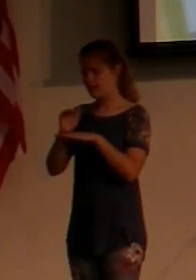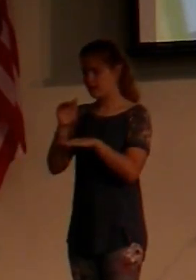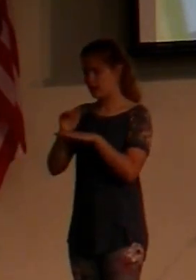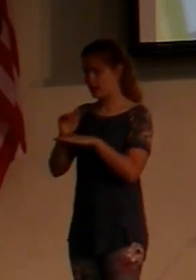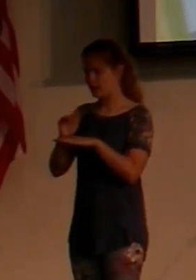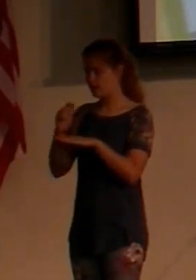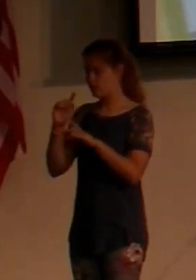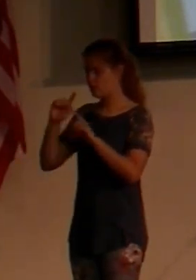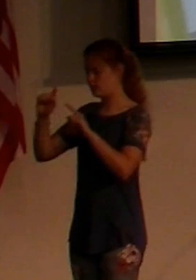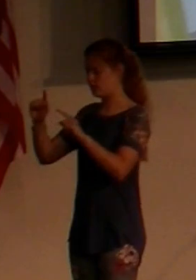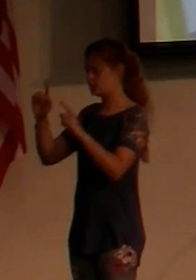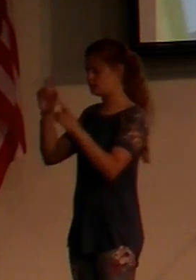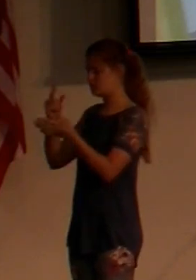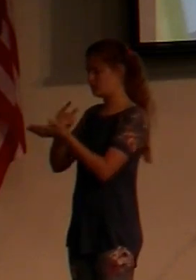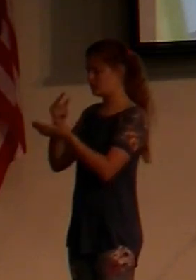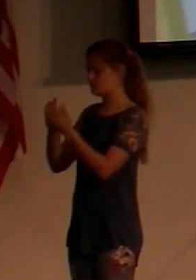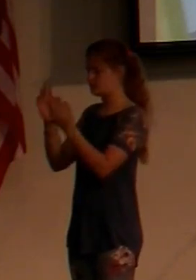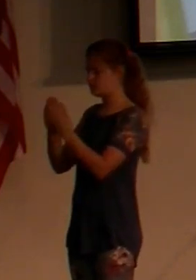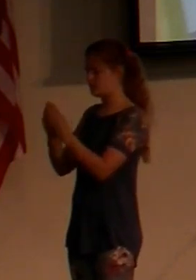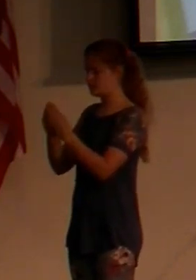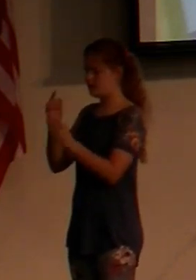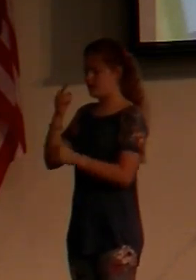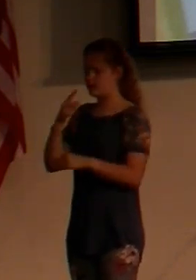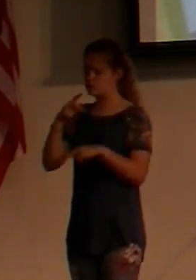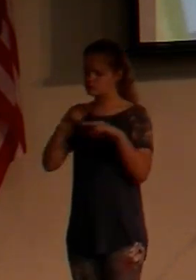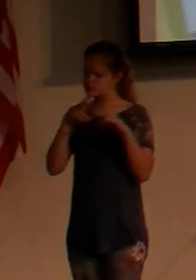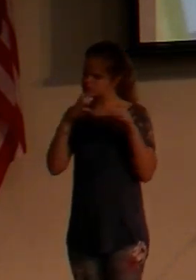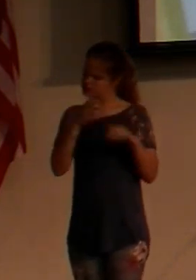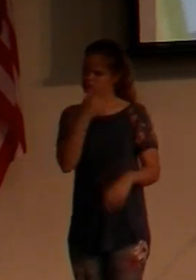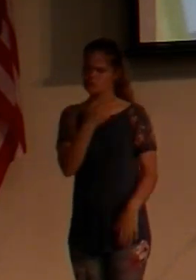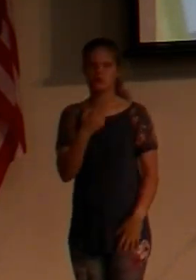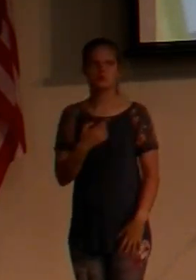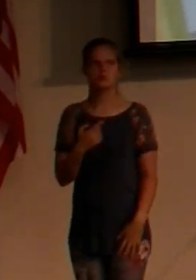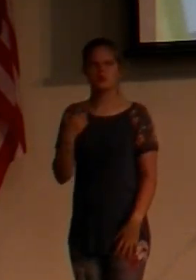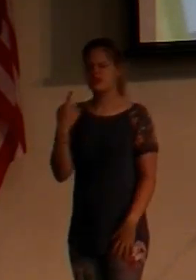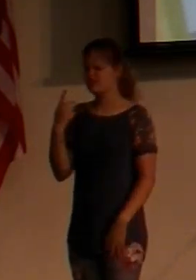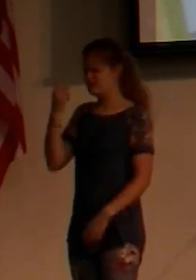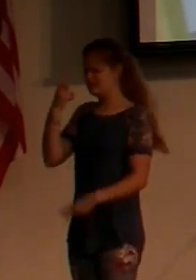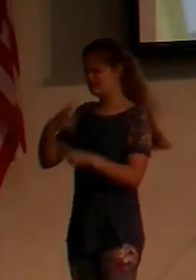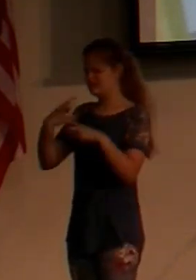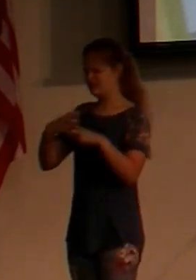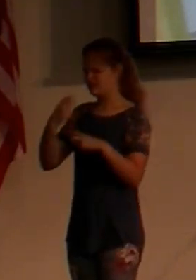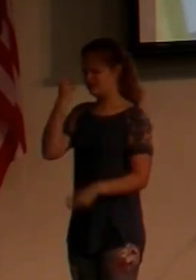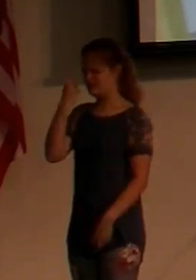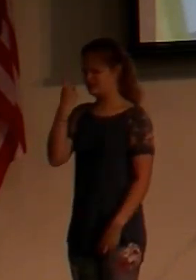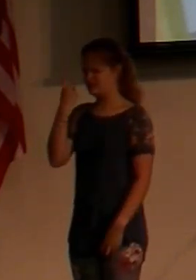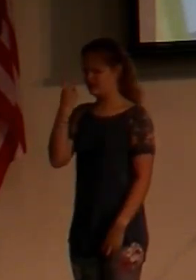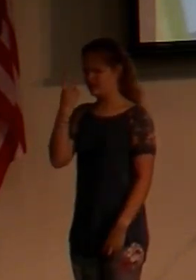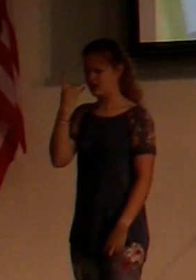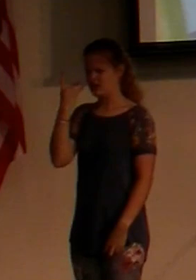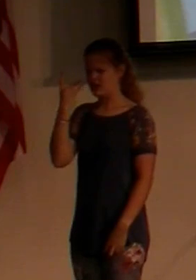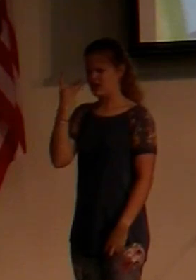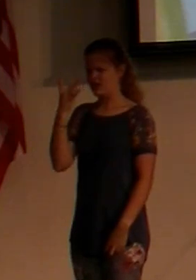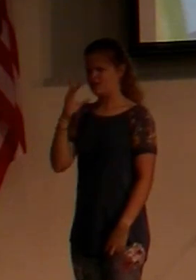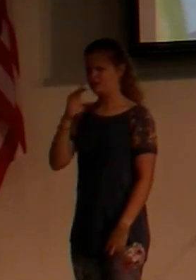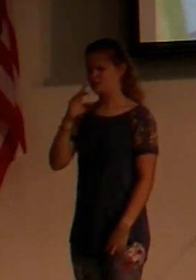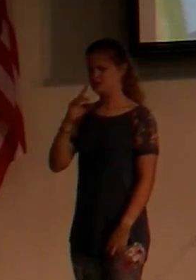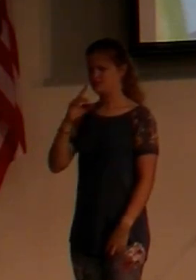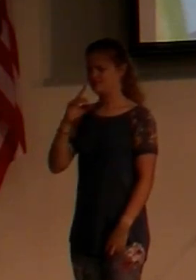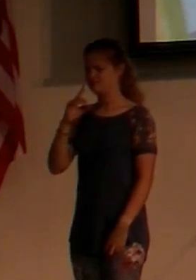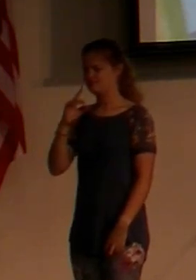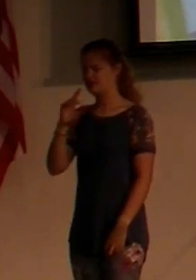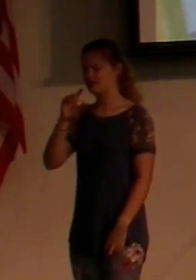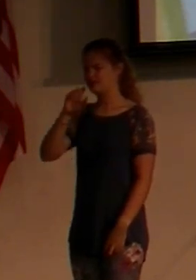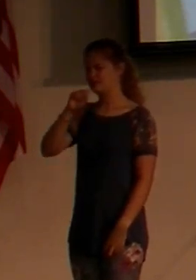sitting on the ground again. And so I sat down and tried to talk with him. He's very difficult to understand. He has a terrible stutter and just has a hard